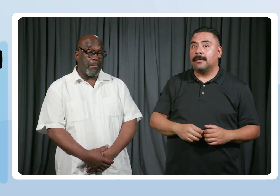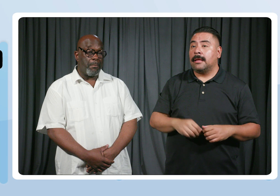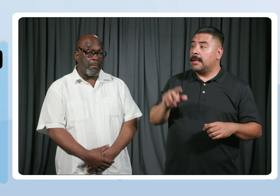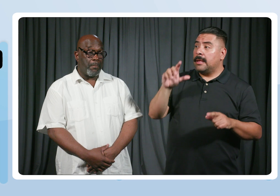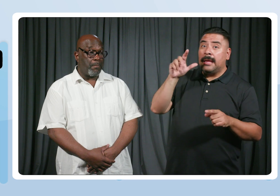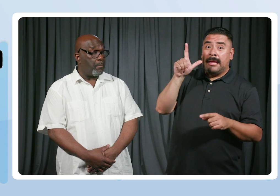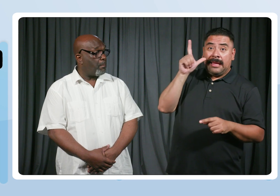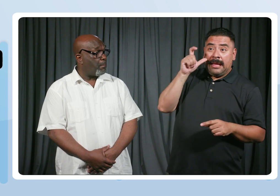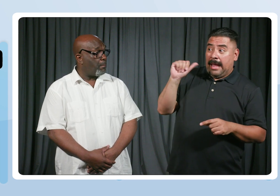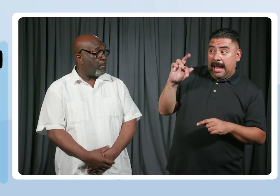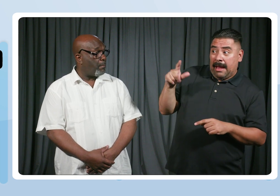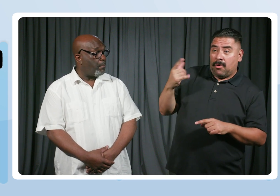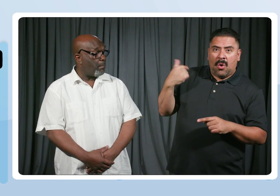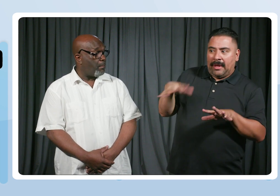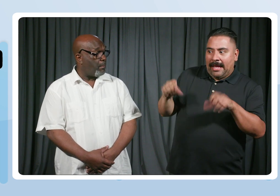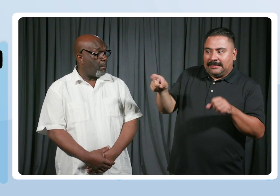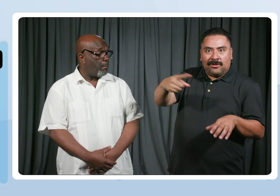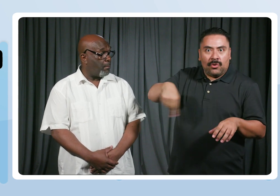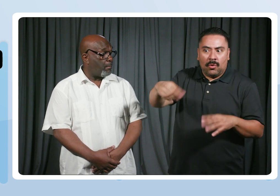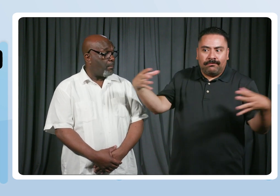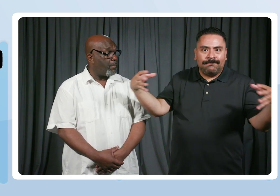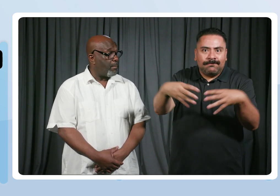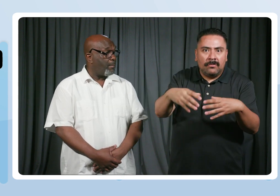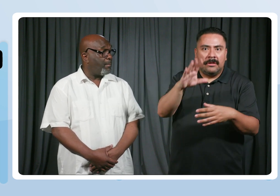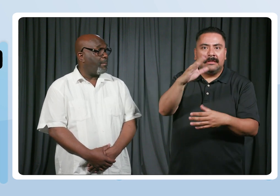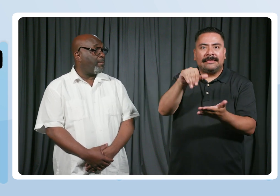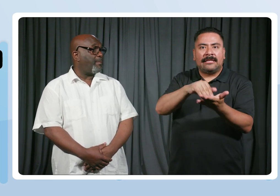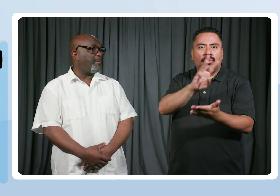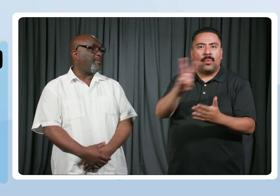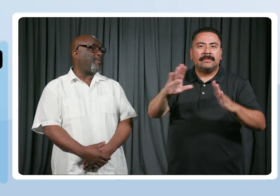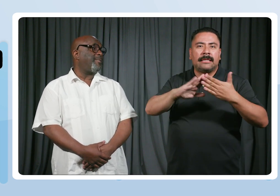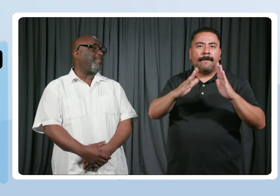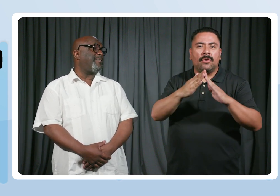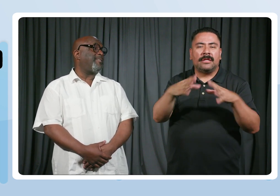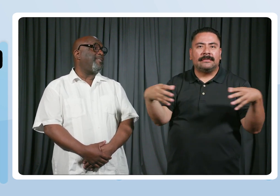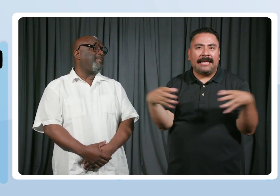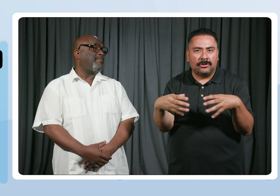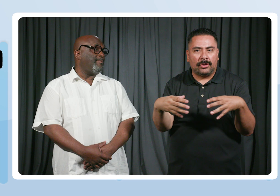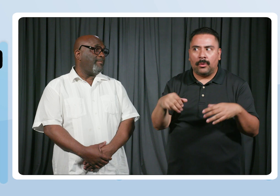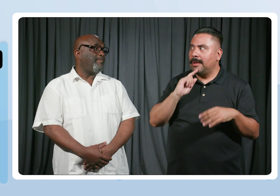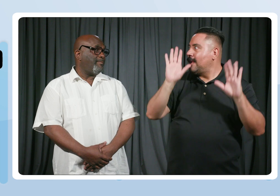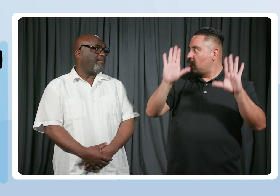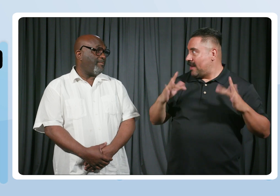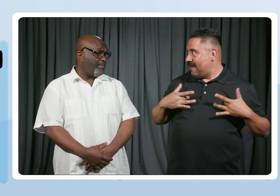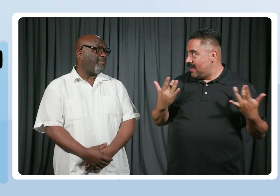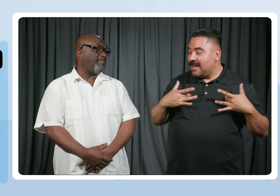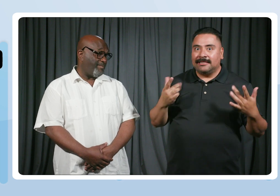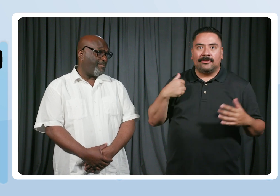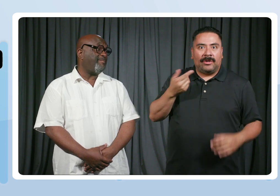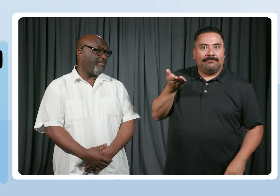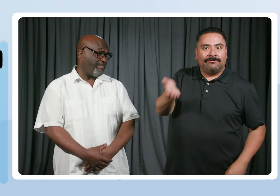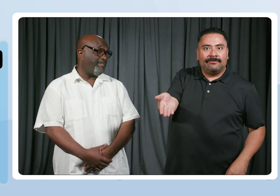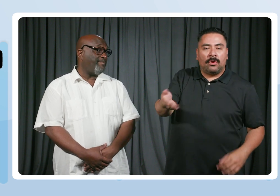April, we had the pleasure of hosting you all at our Central West Community Center. And it was a great event that we had